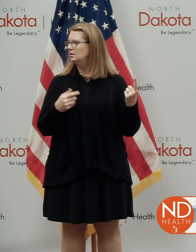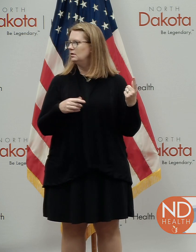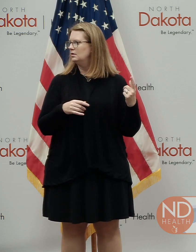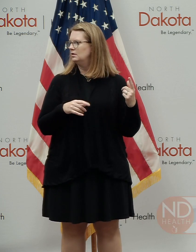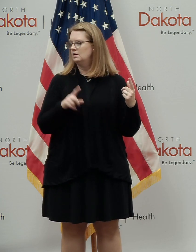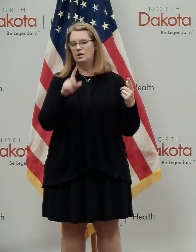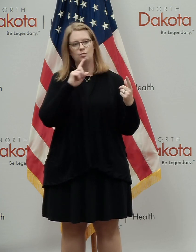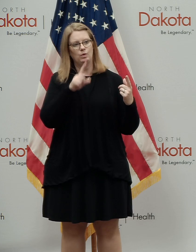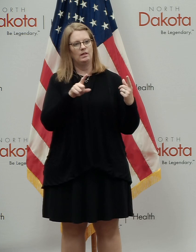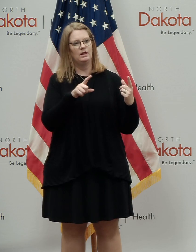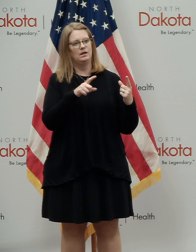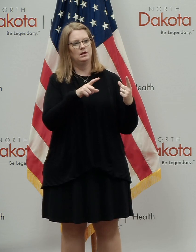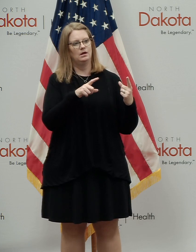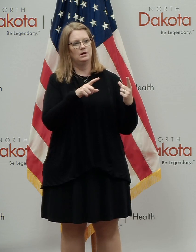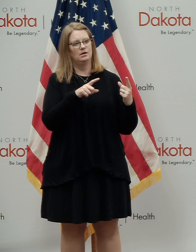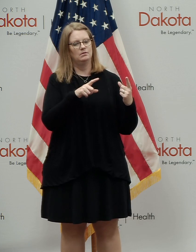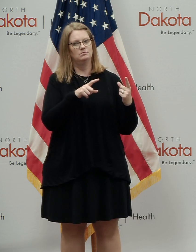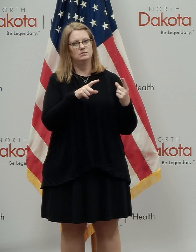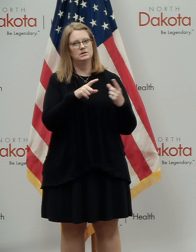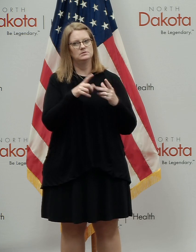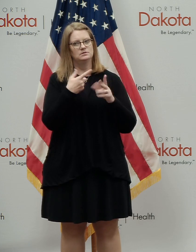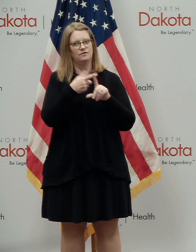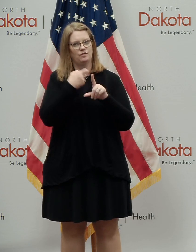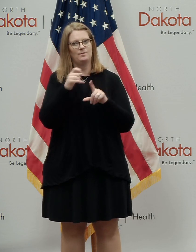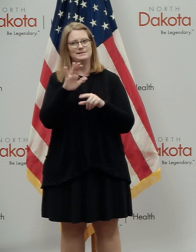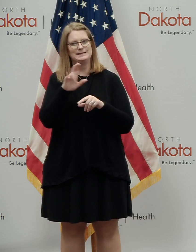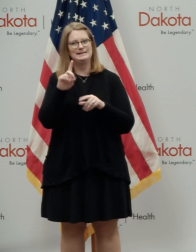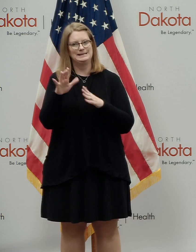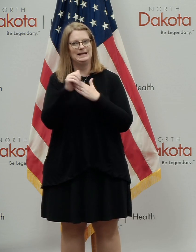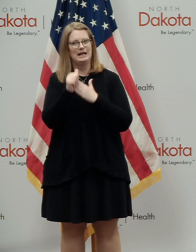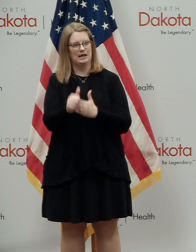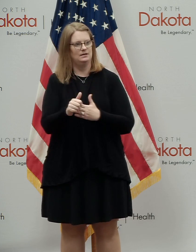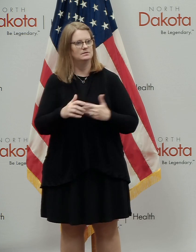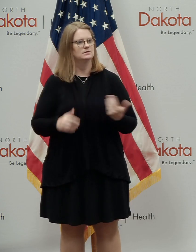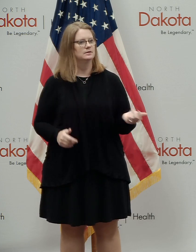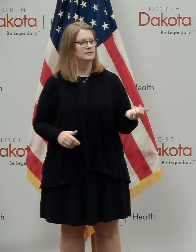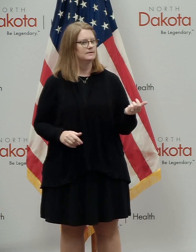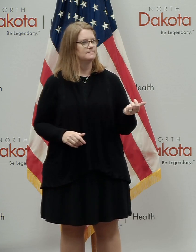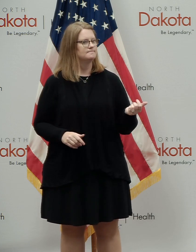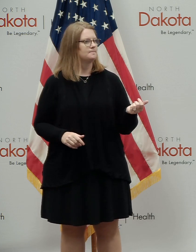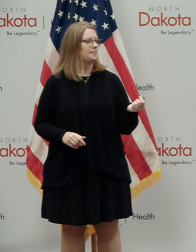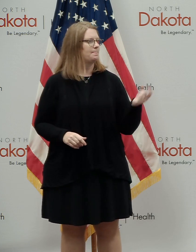look at it, it really is, from CDC guidance that we're following.